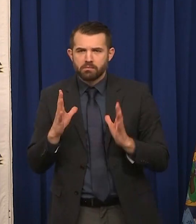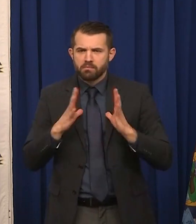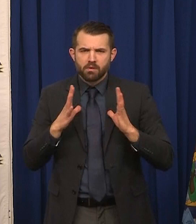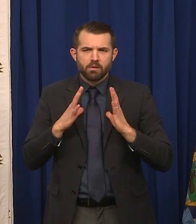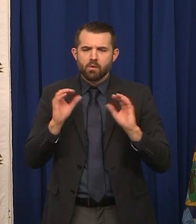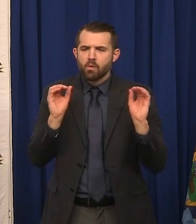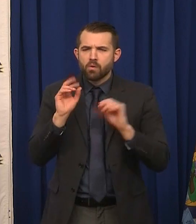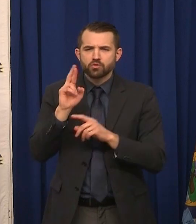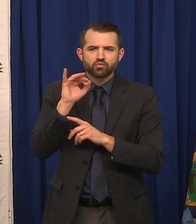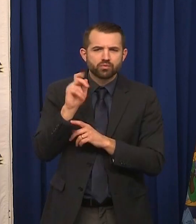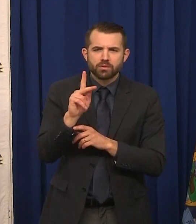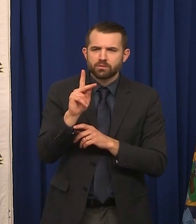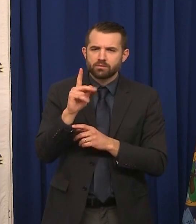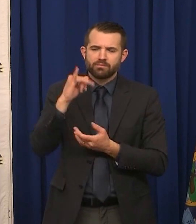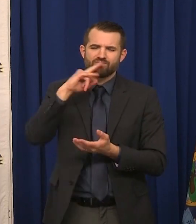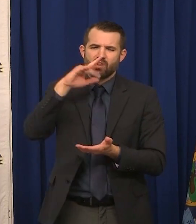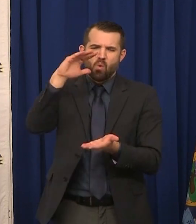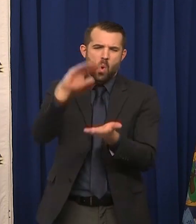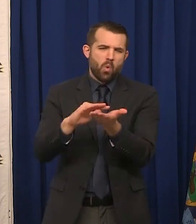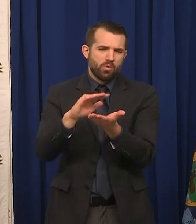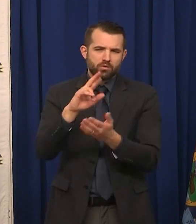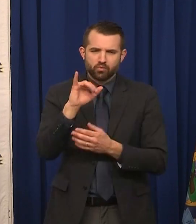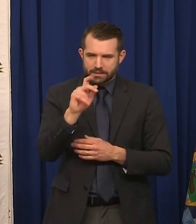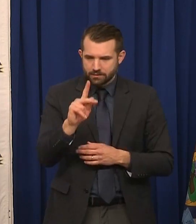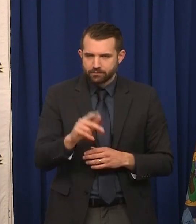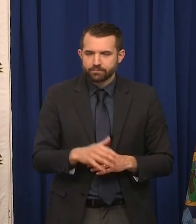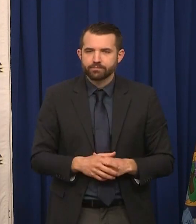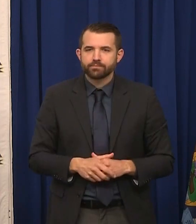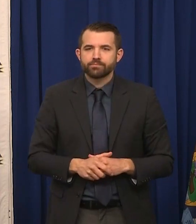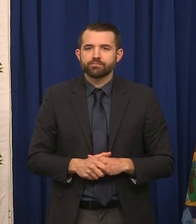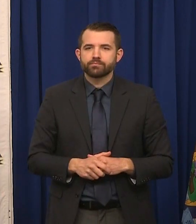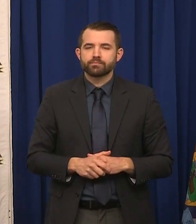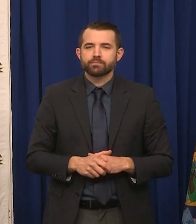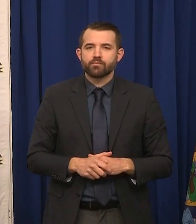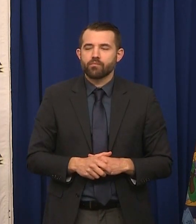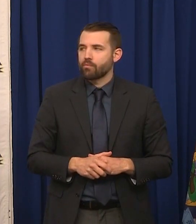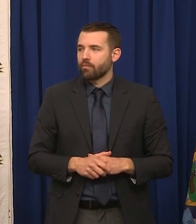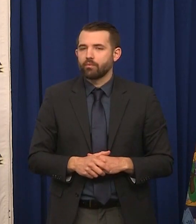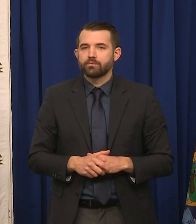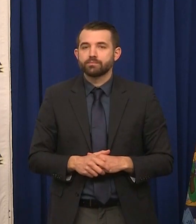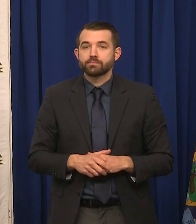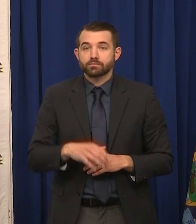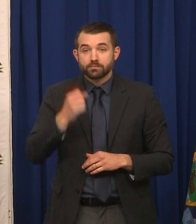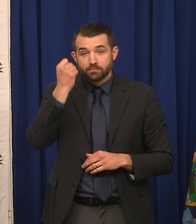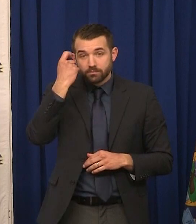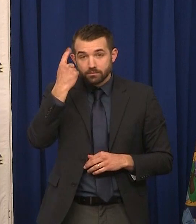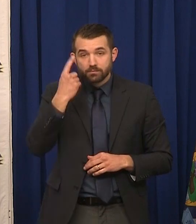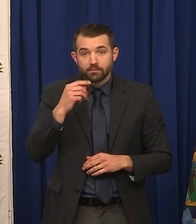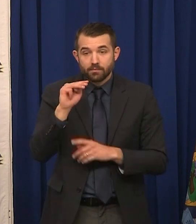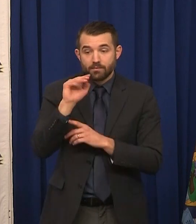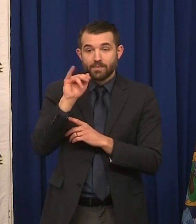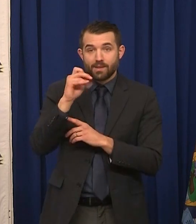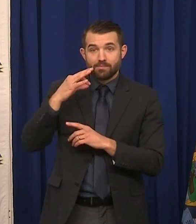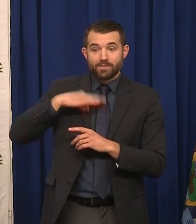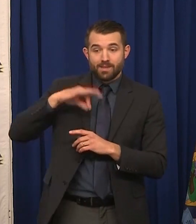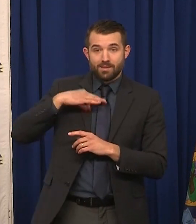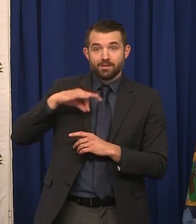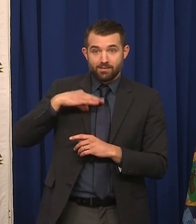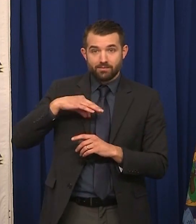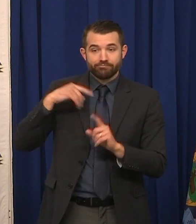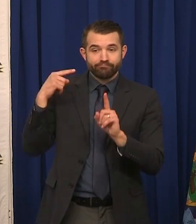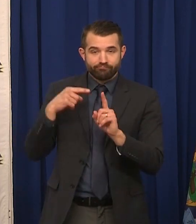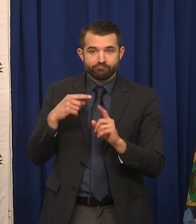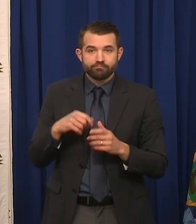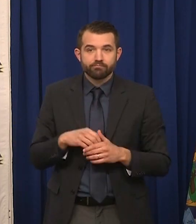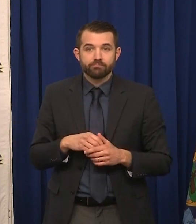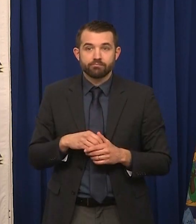think is relevant as well as an analytic point is ways in which the state of Maine may differ from other highly